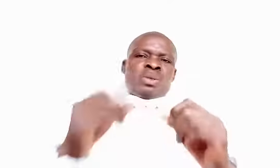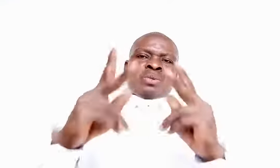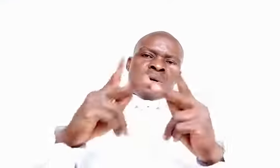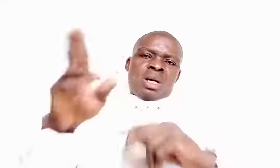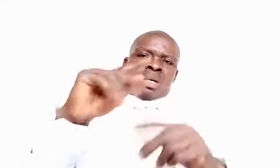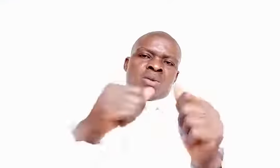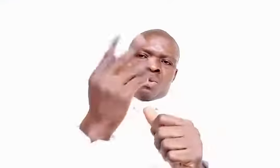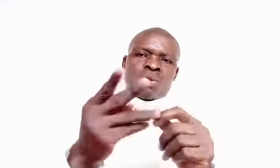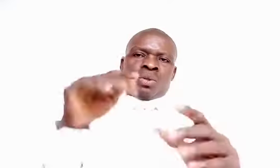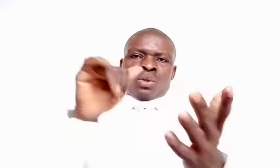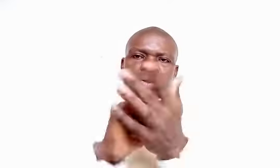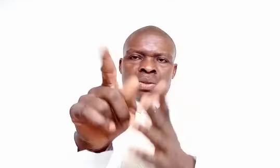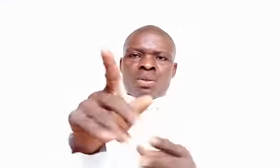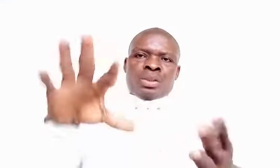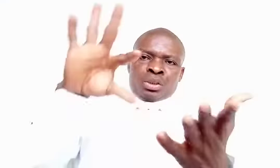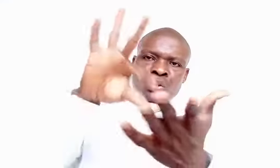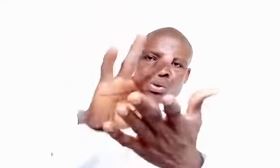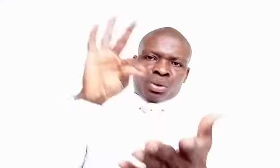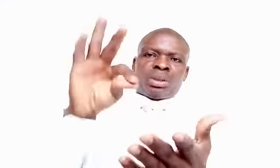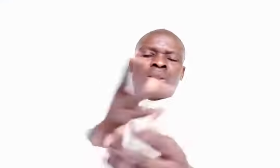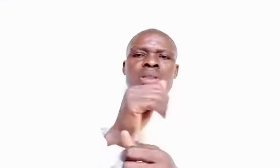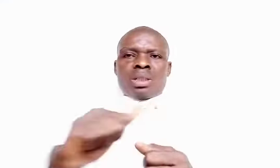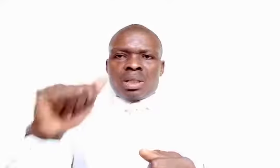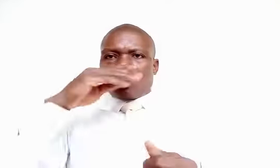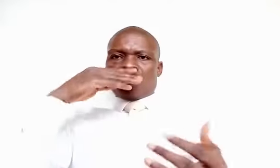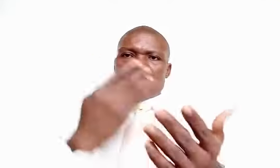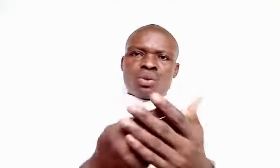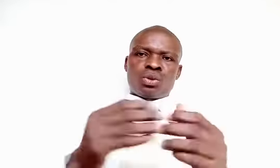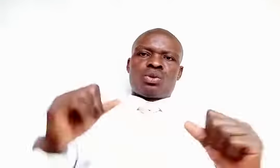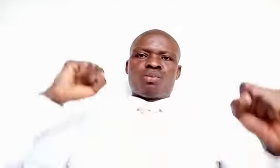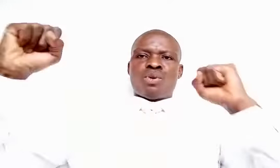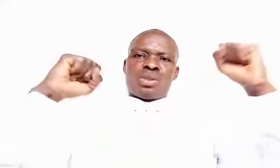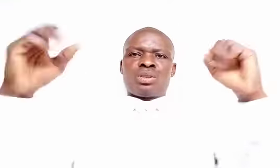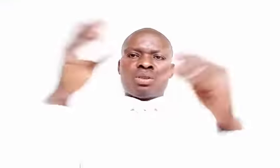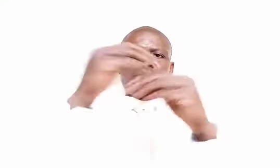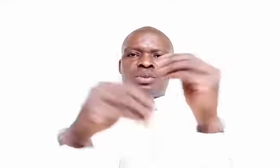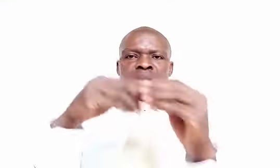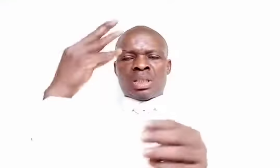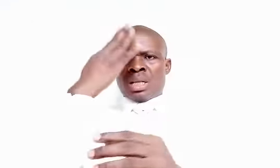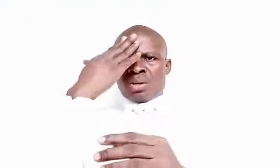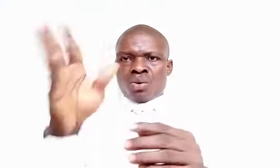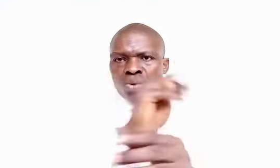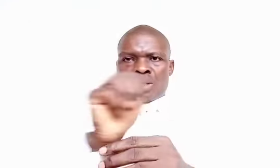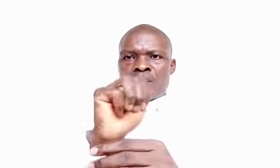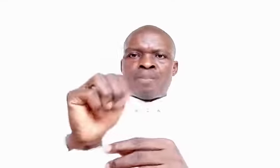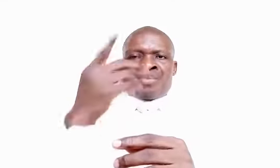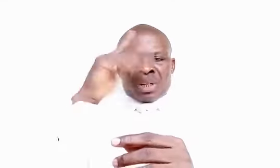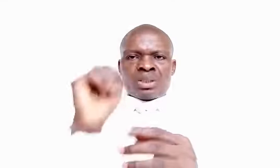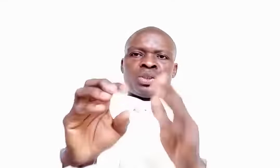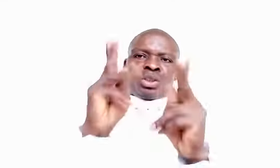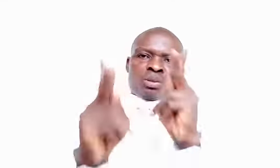are sometimes chosen because the sport officials know them. Such people will not do well